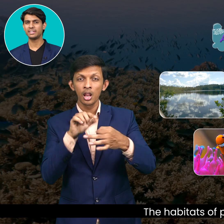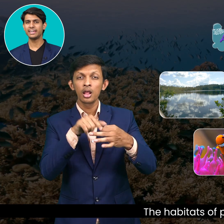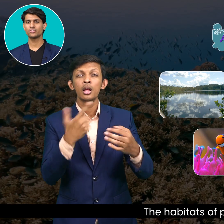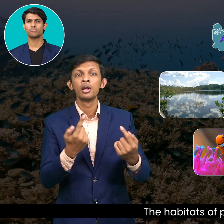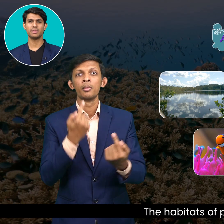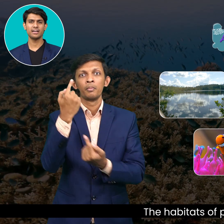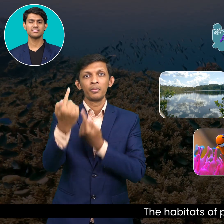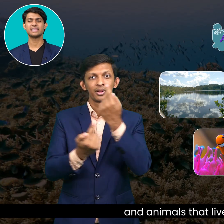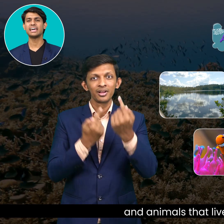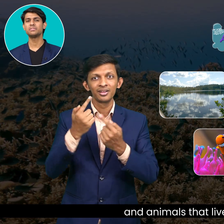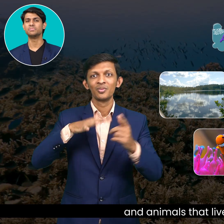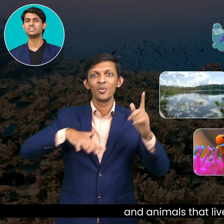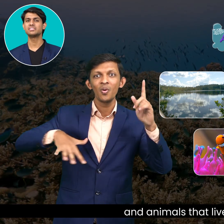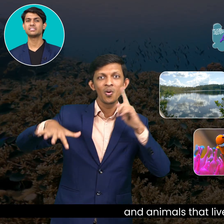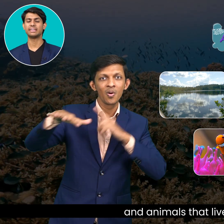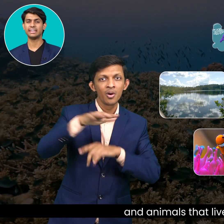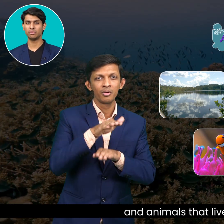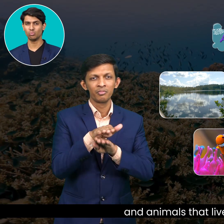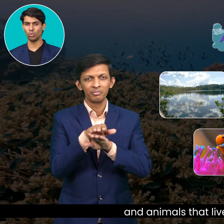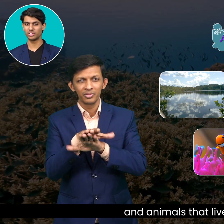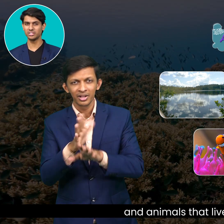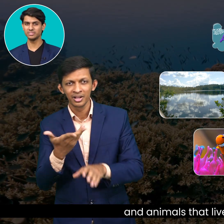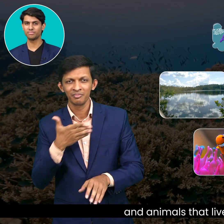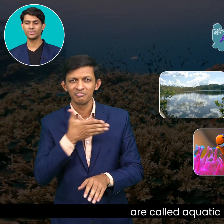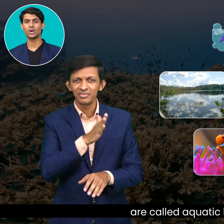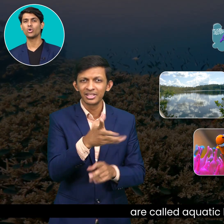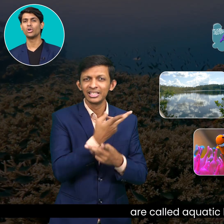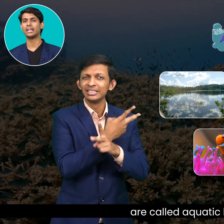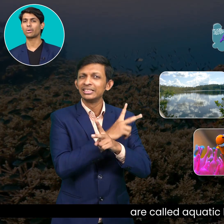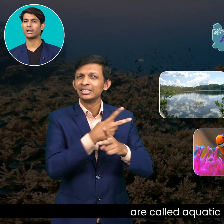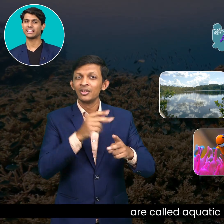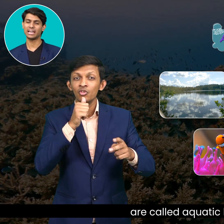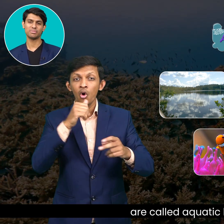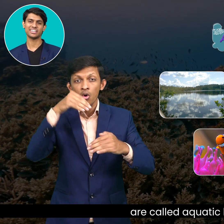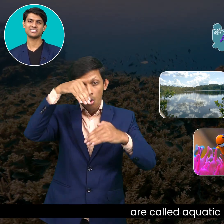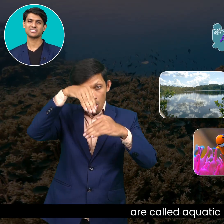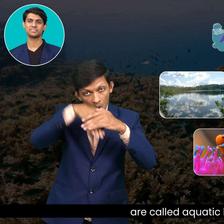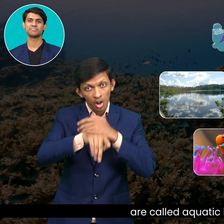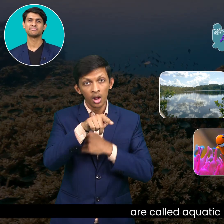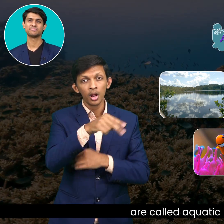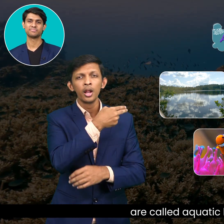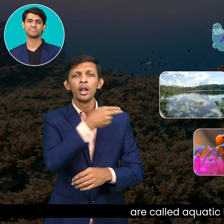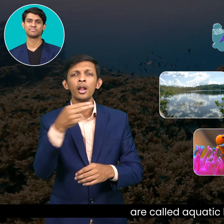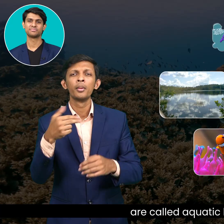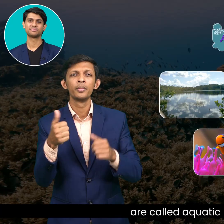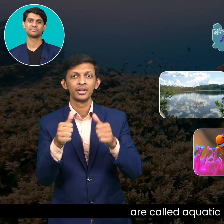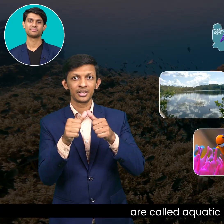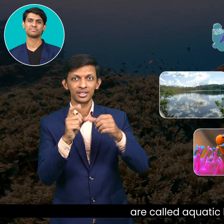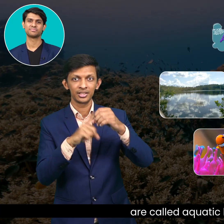The habitats of plants and animals that live in water are called aquatic habitats.